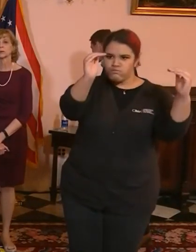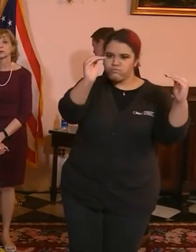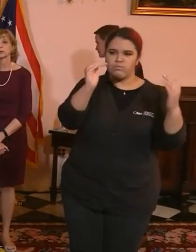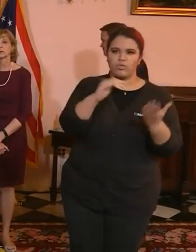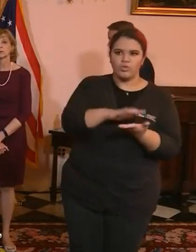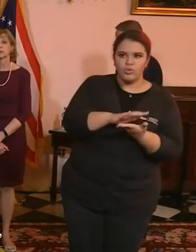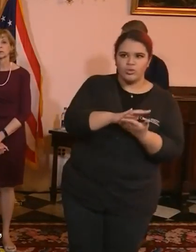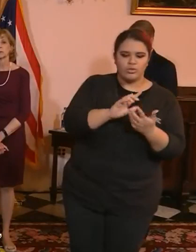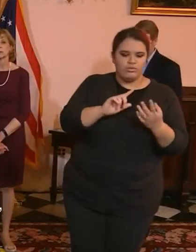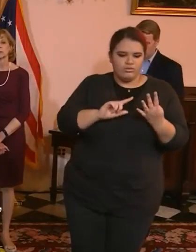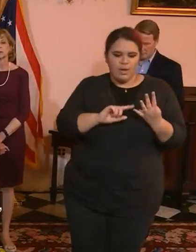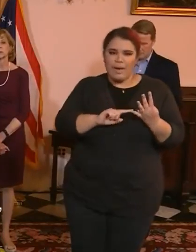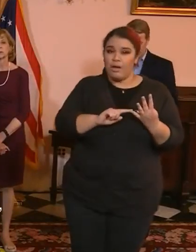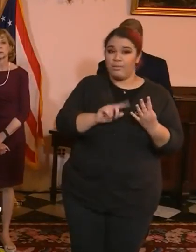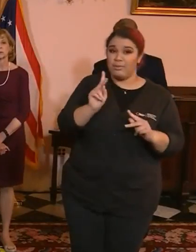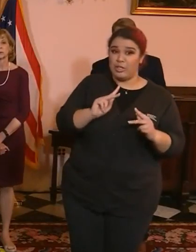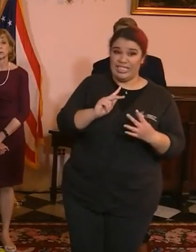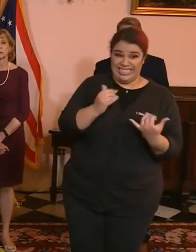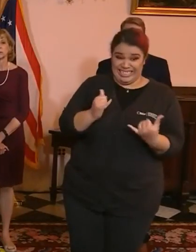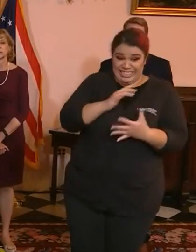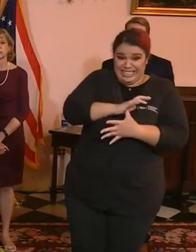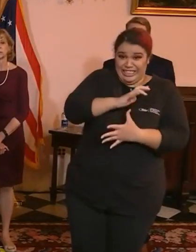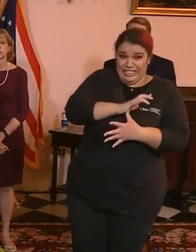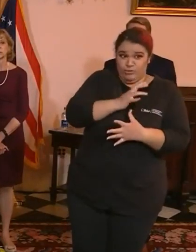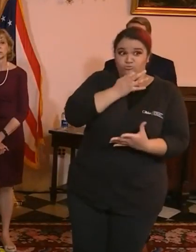seniors? What would this look like, Governor?